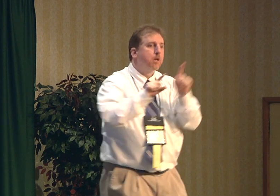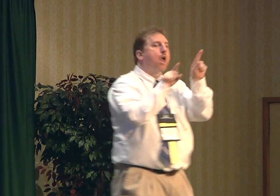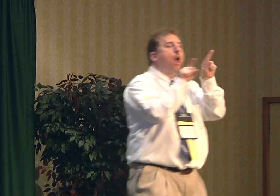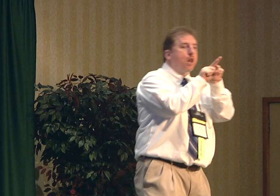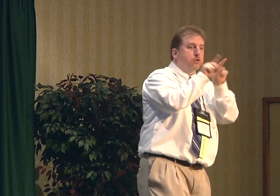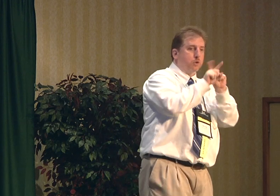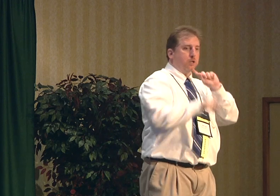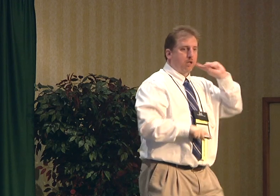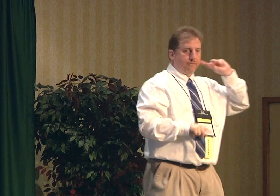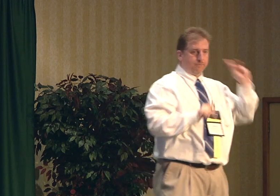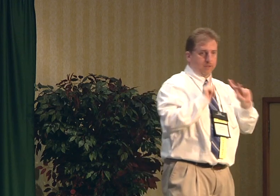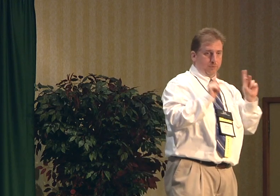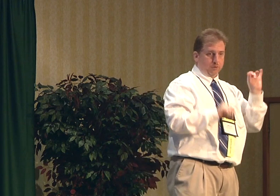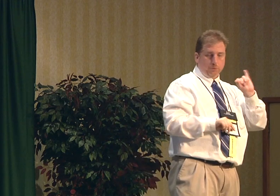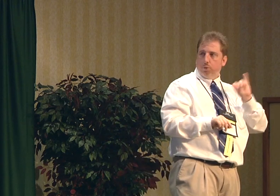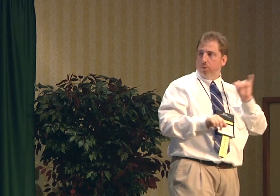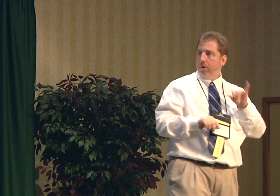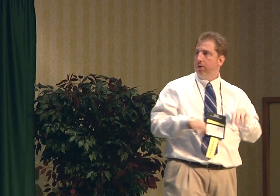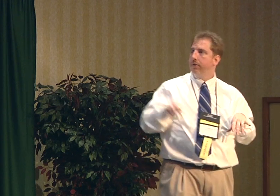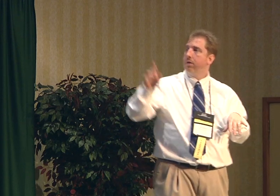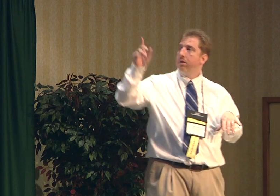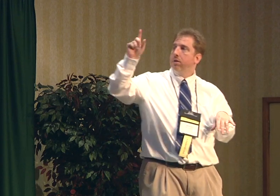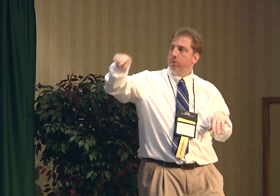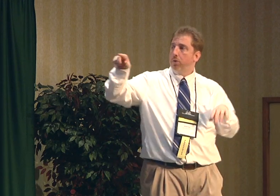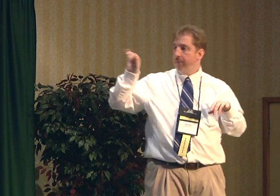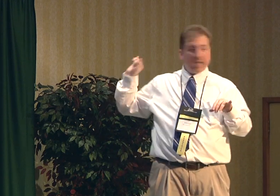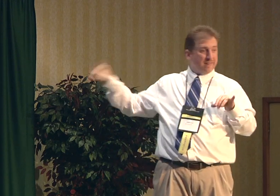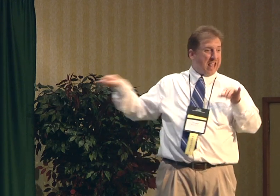just for immigrants, but also for deaf and hard of hearing people.